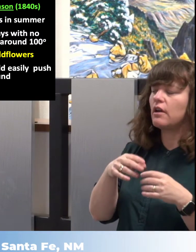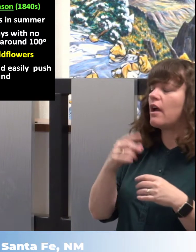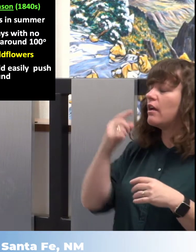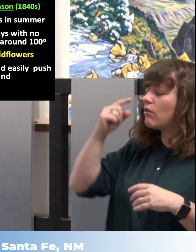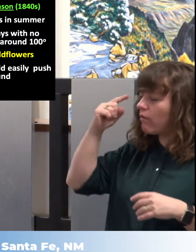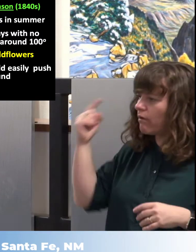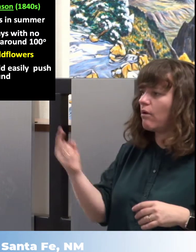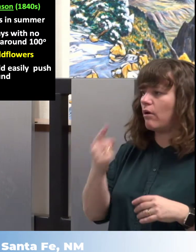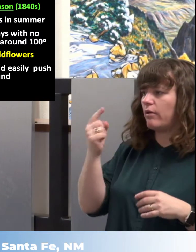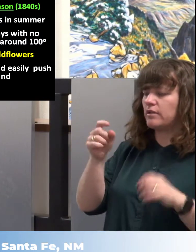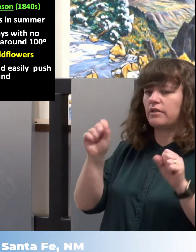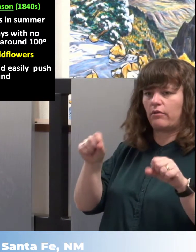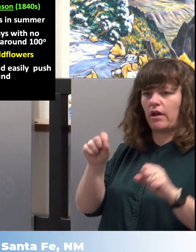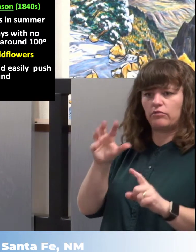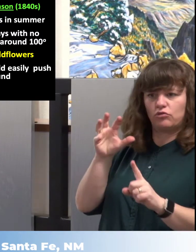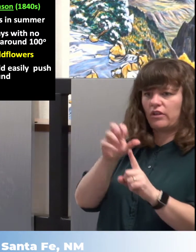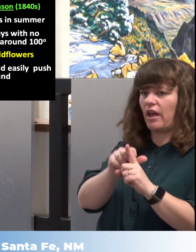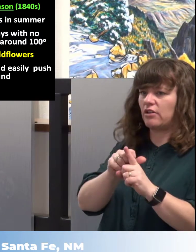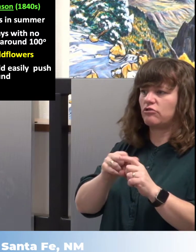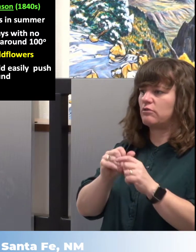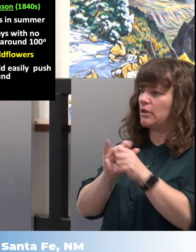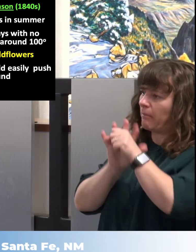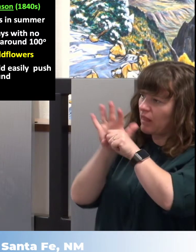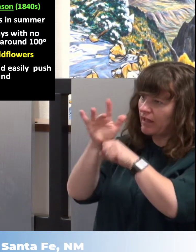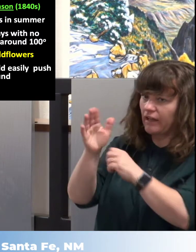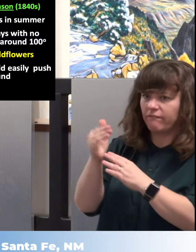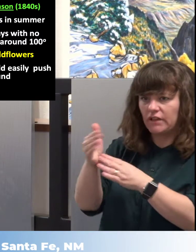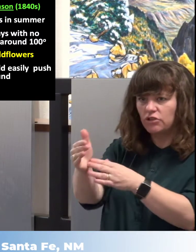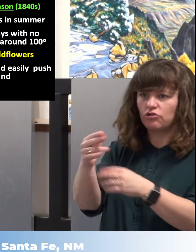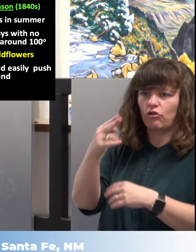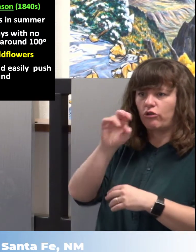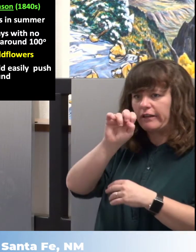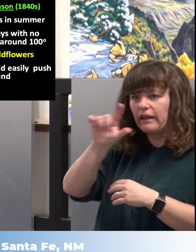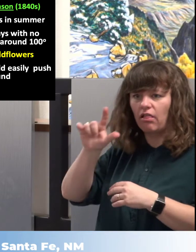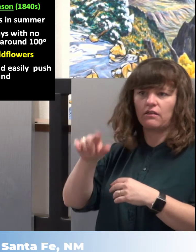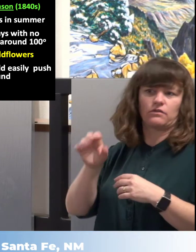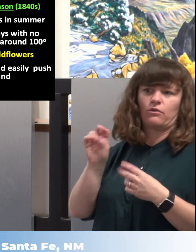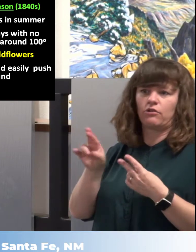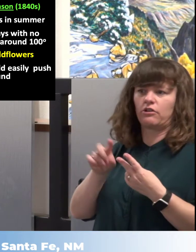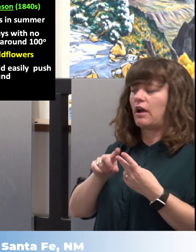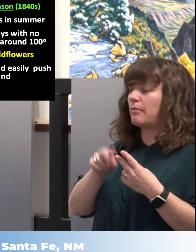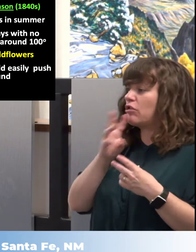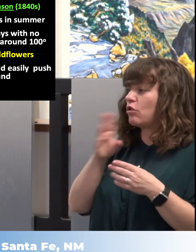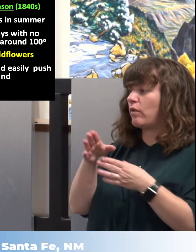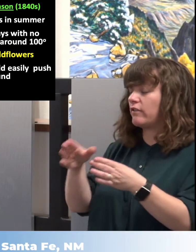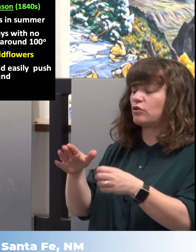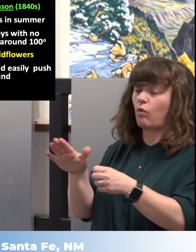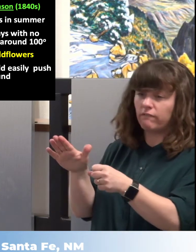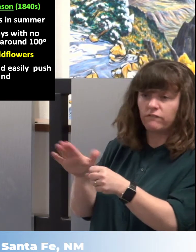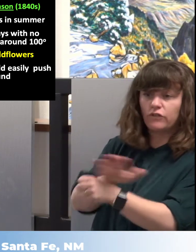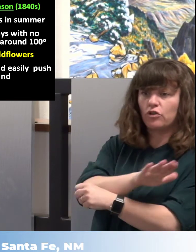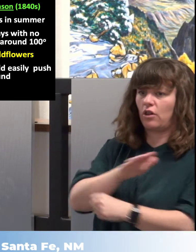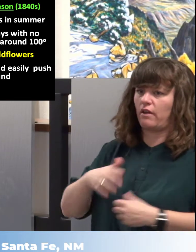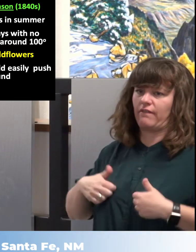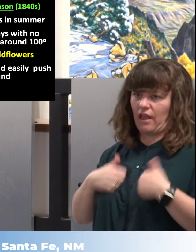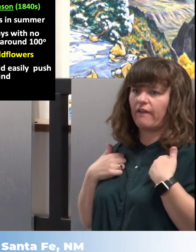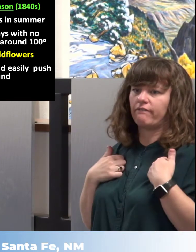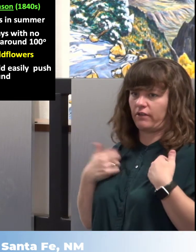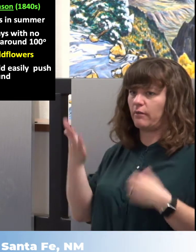always were able to catch abundant fish or eels or, you know, the rivers were full of life.